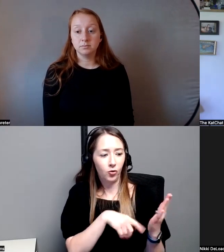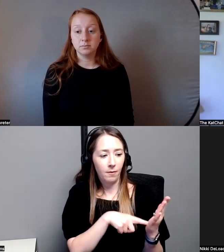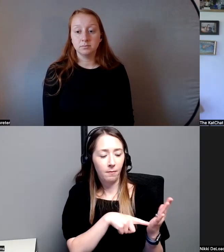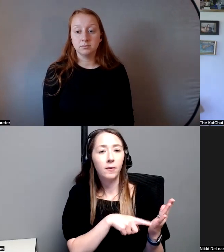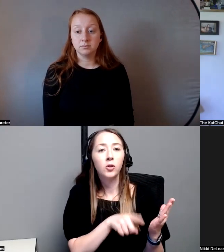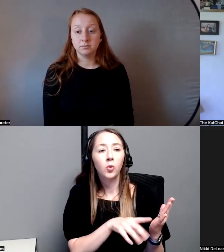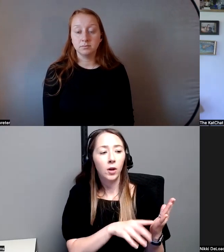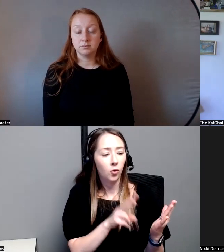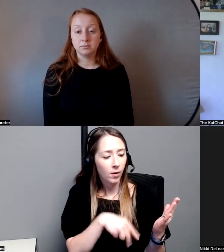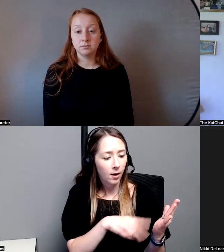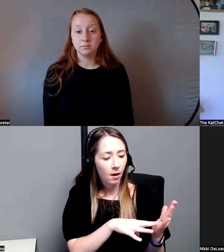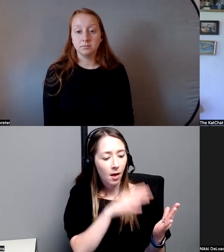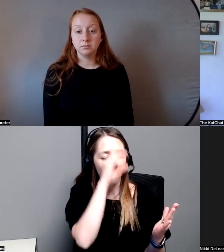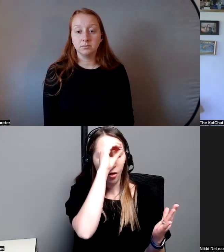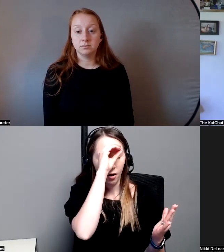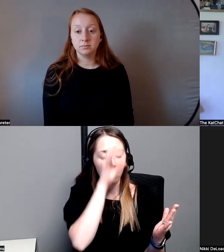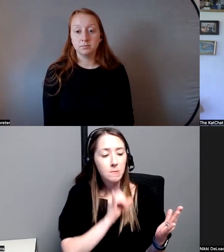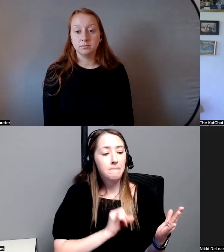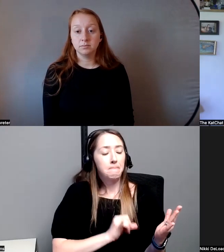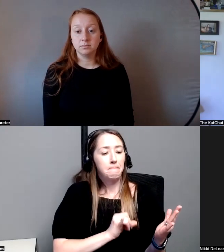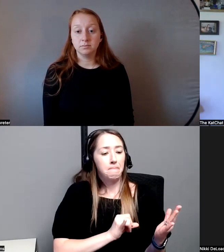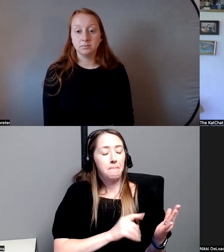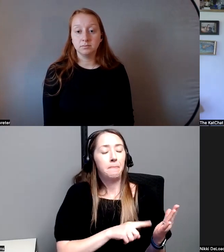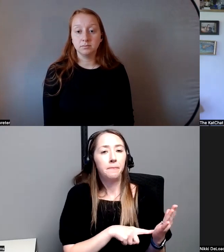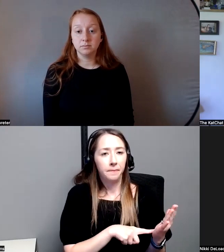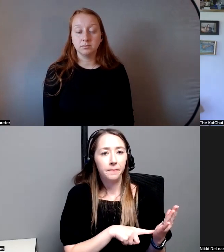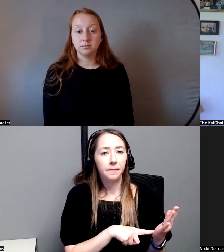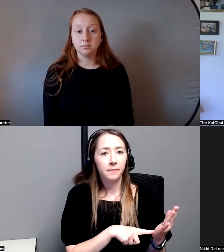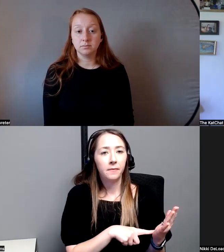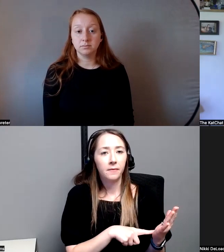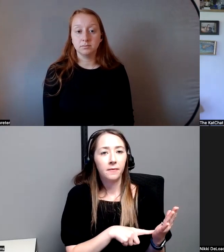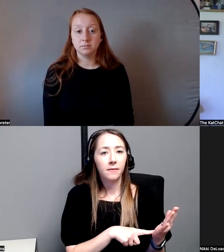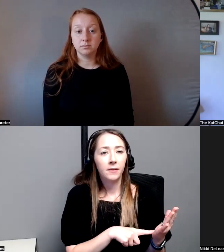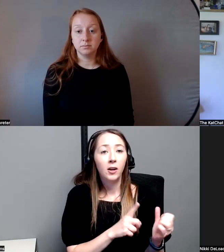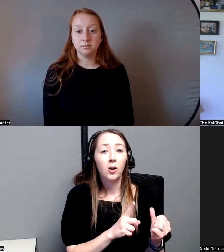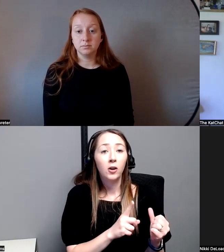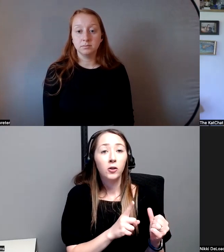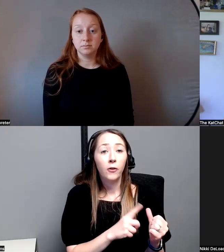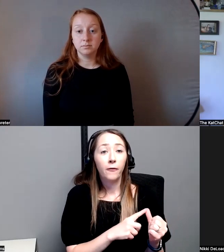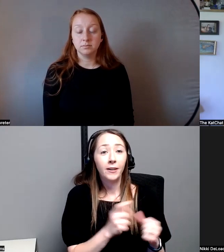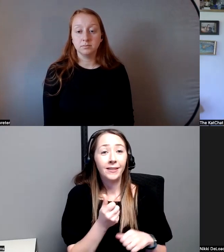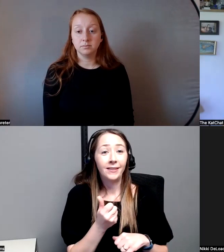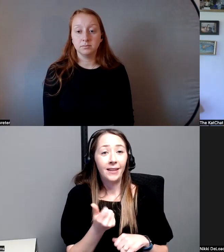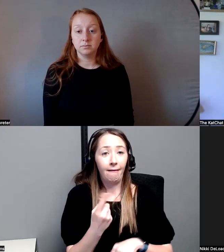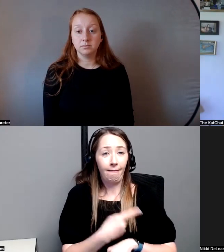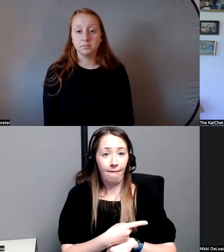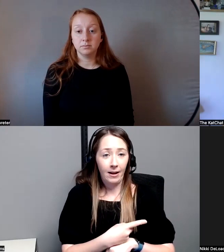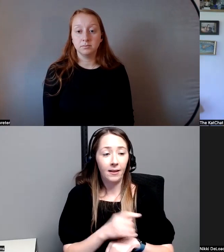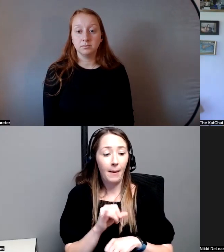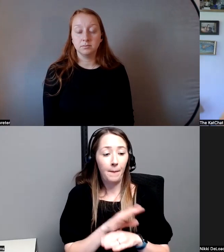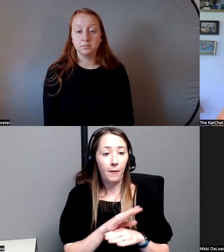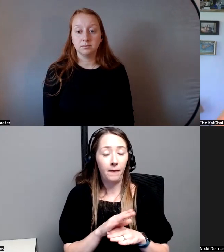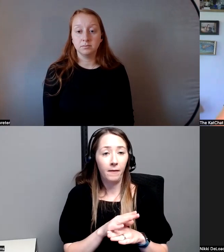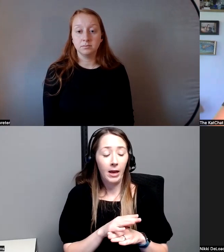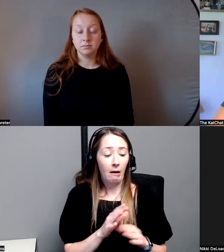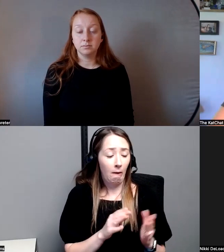learn yourself. And I mean, I spent the first 10 days of that movie crying